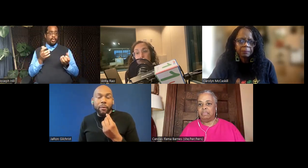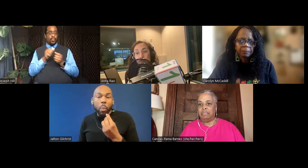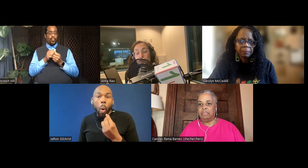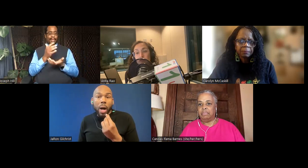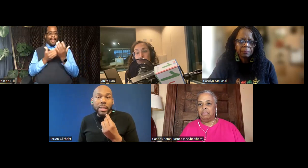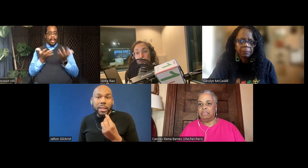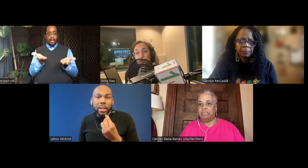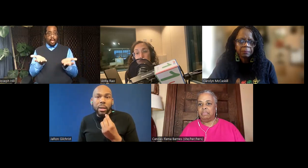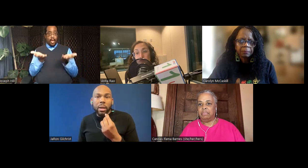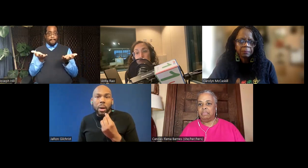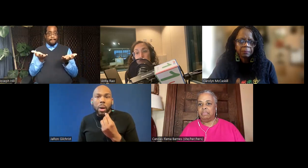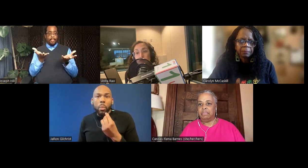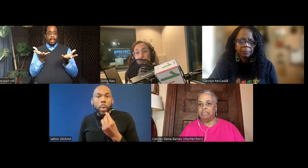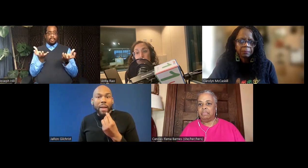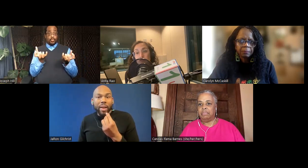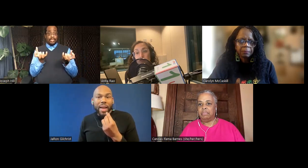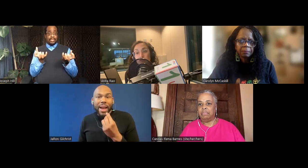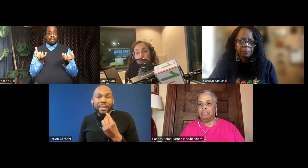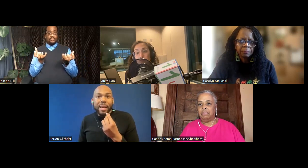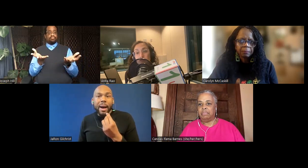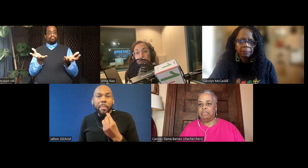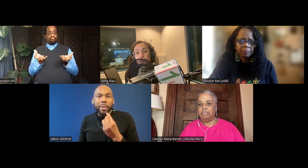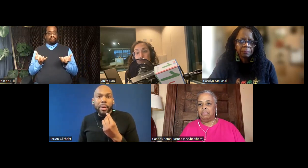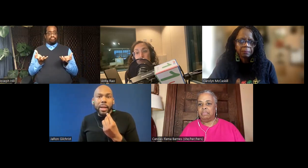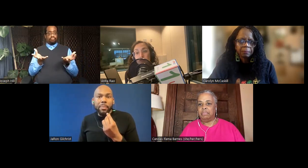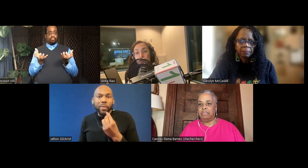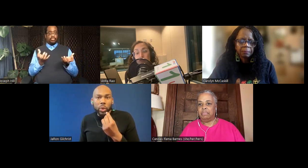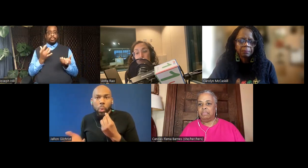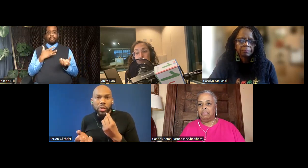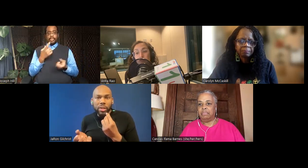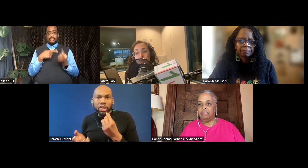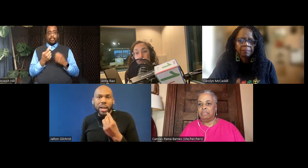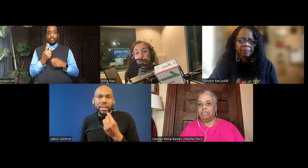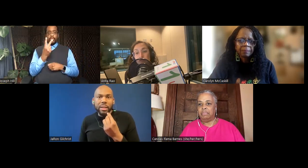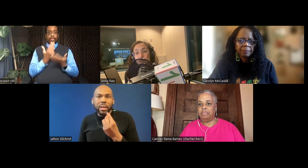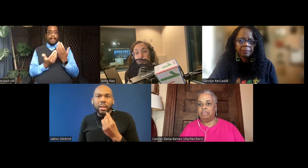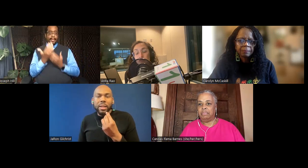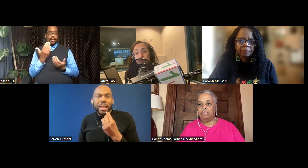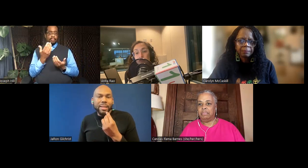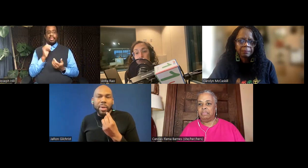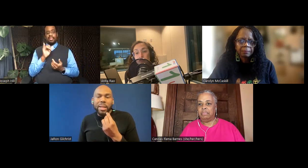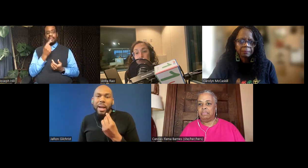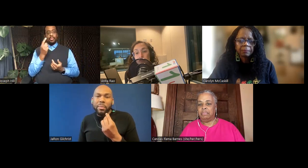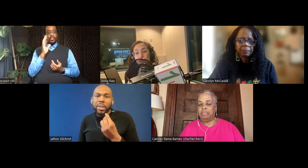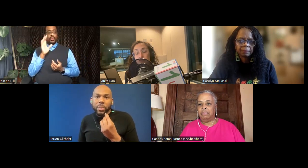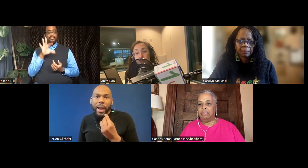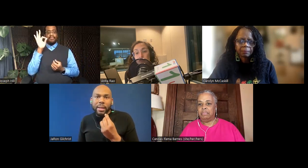for want, having the hands up and moving towards the chest, that's typically signed with two